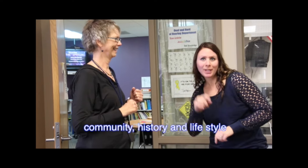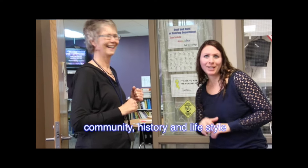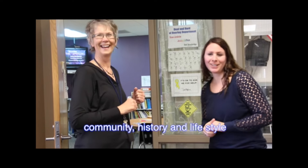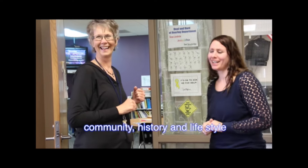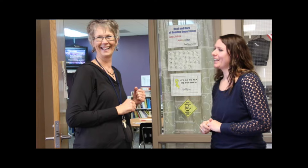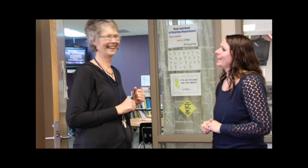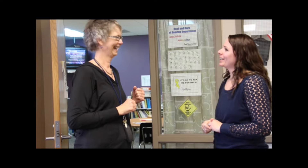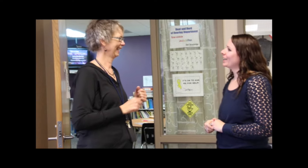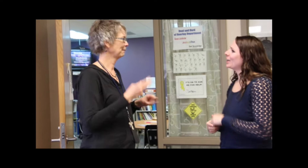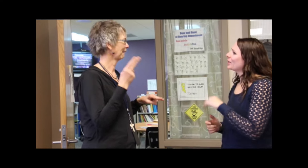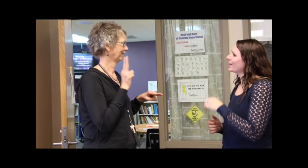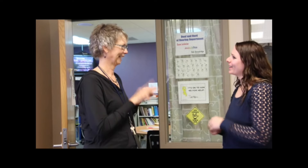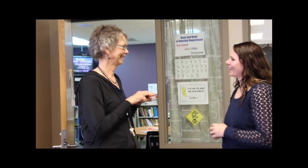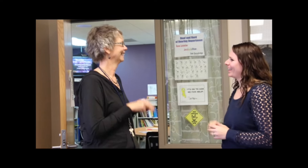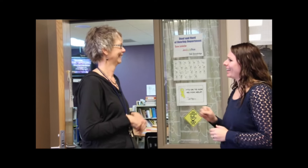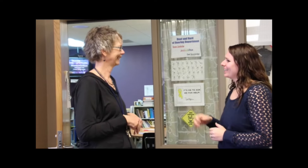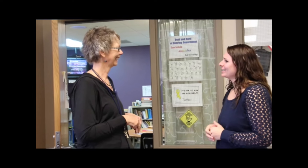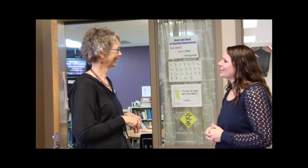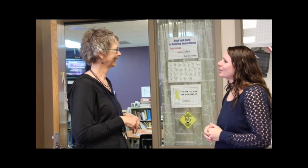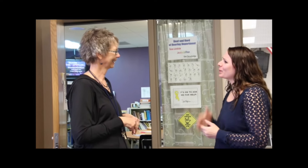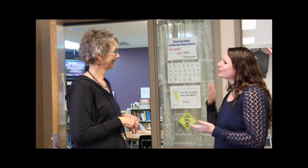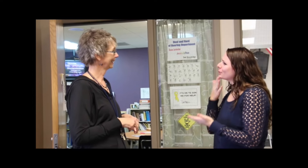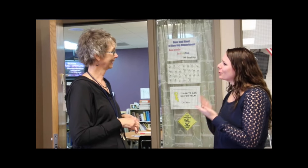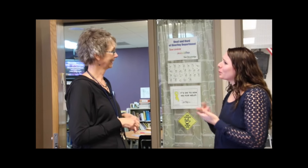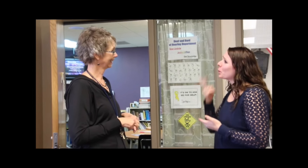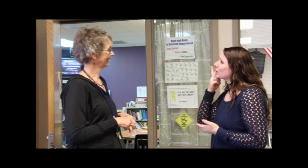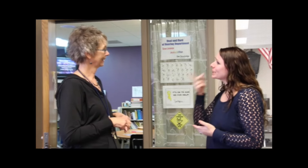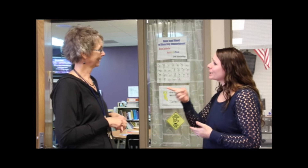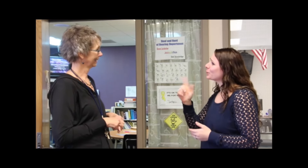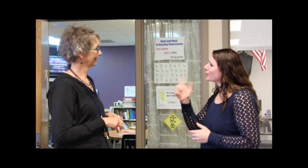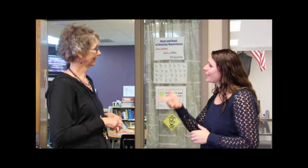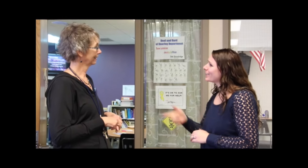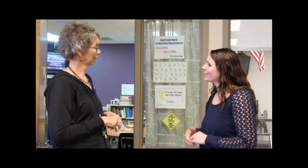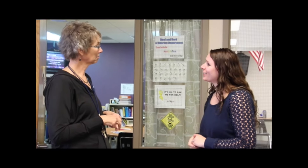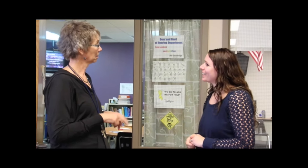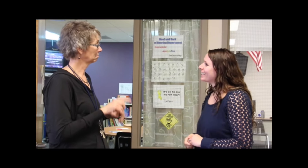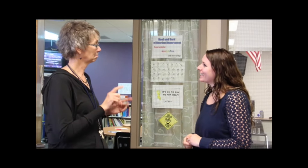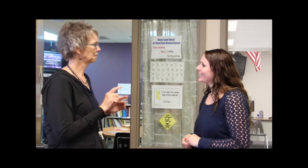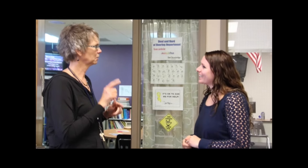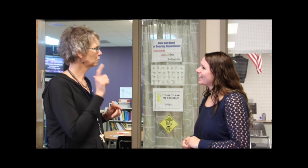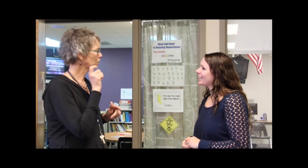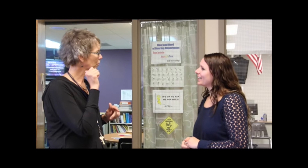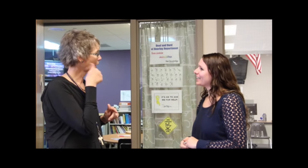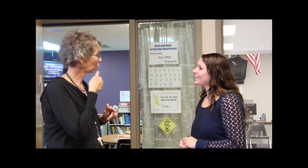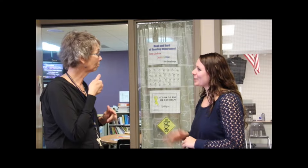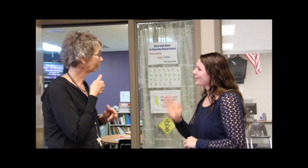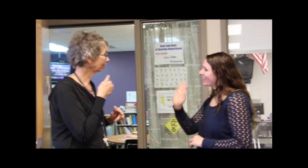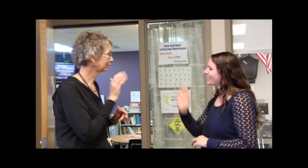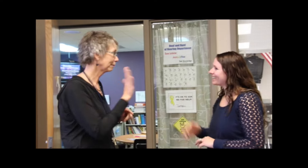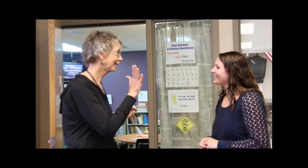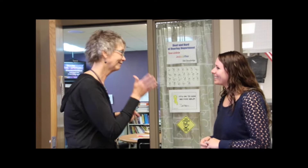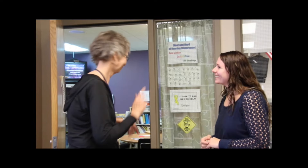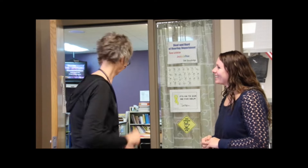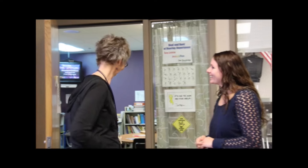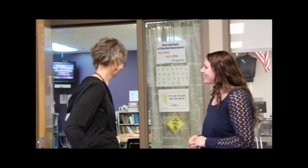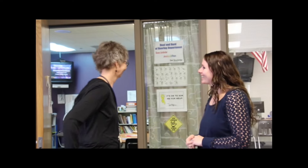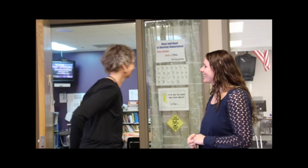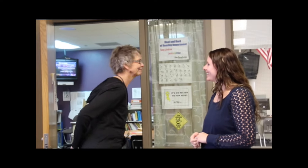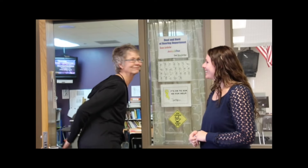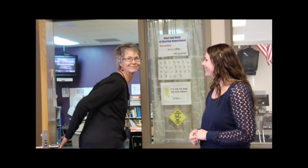lifestyle. I interviewed Katie to ask her some questions on what it is like to be deaf living in a place like